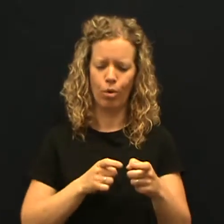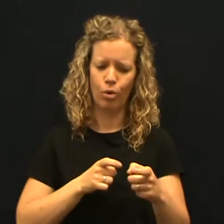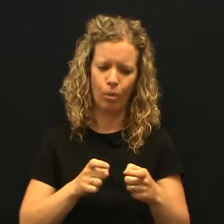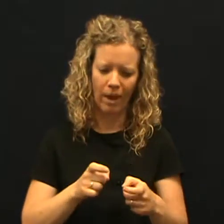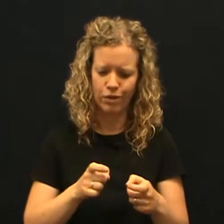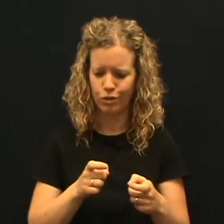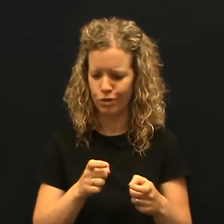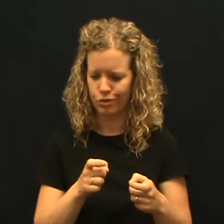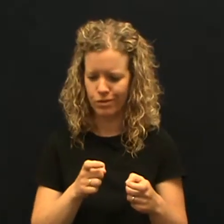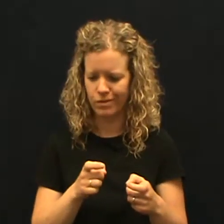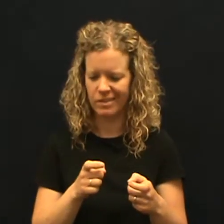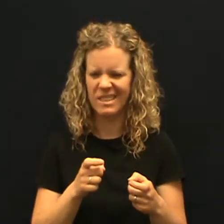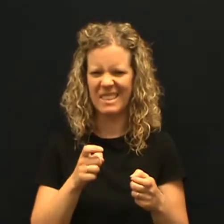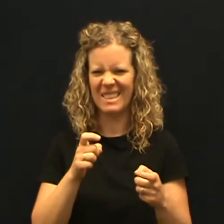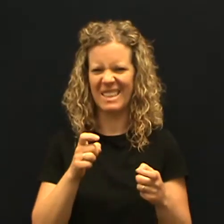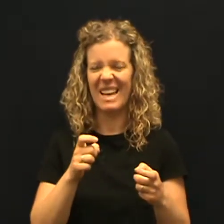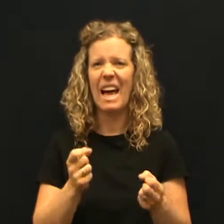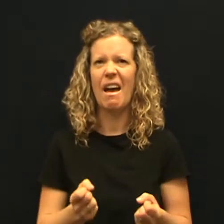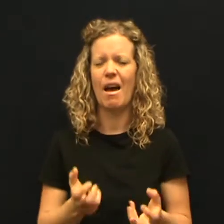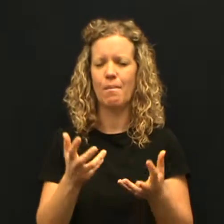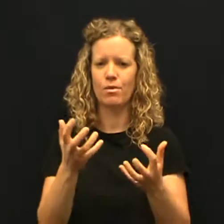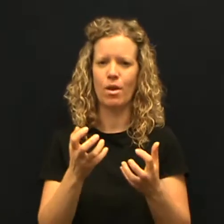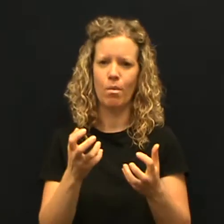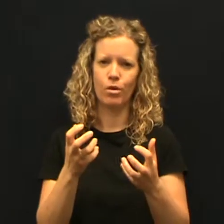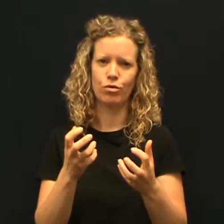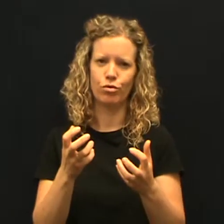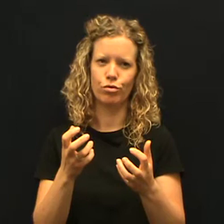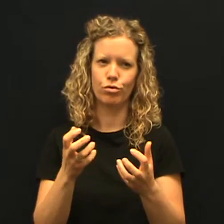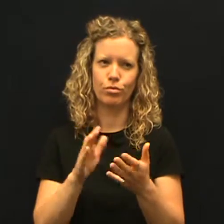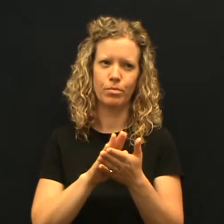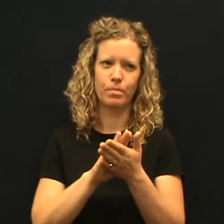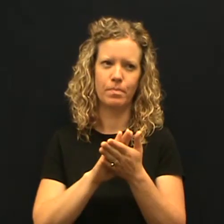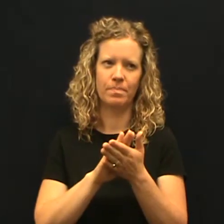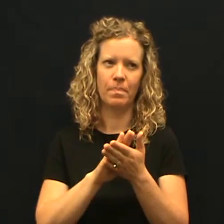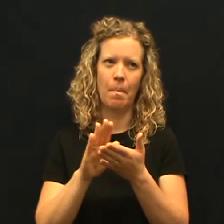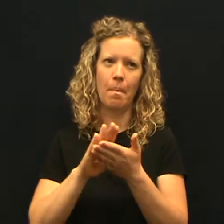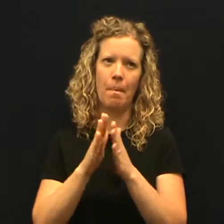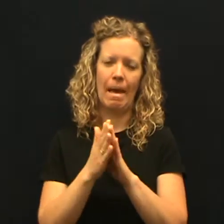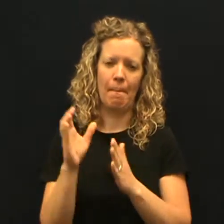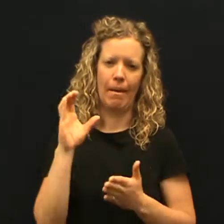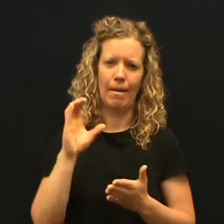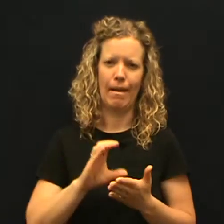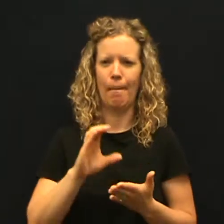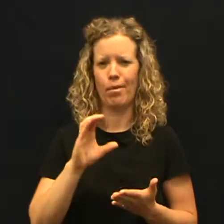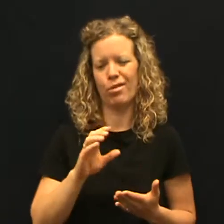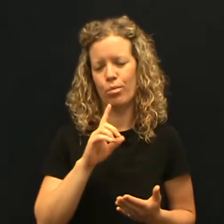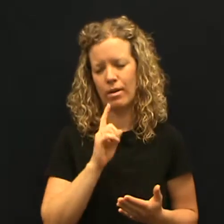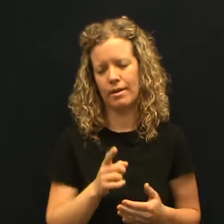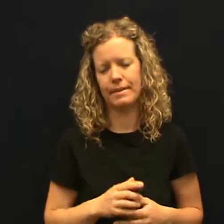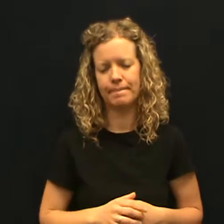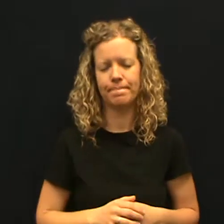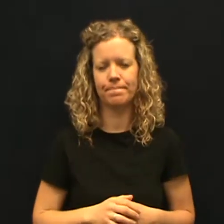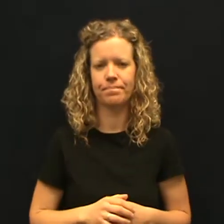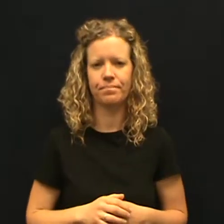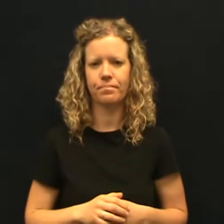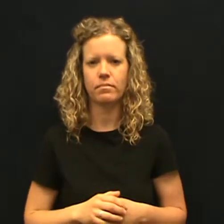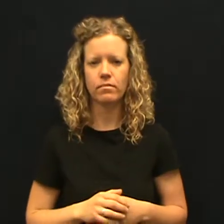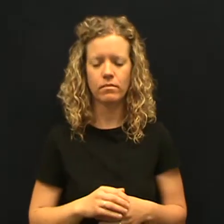retained earnings they want to capitalize permanently is what it really comes down to. So, to record this